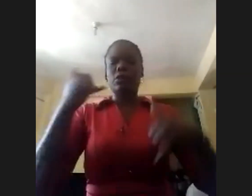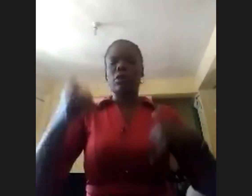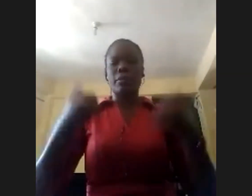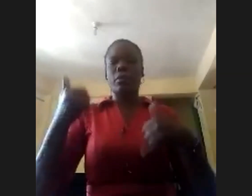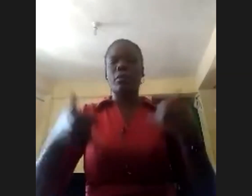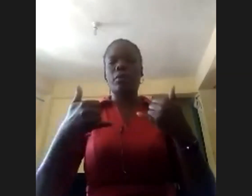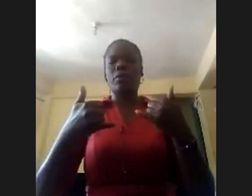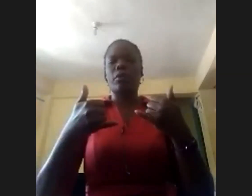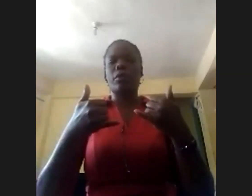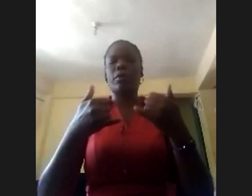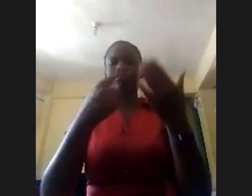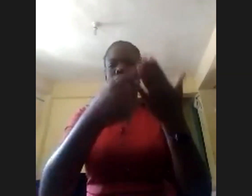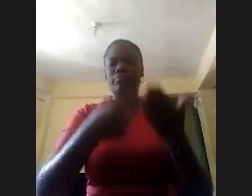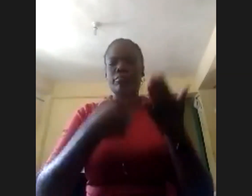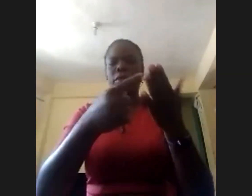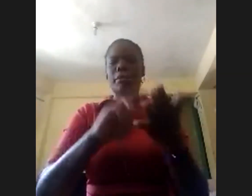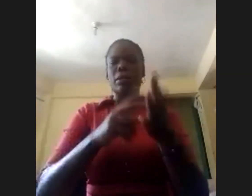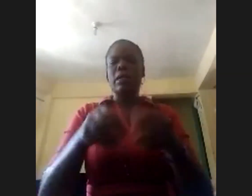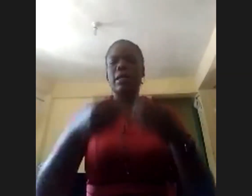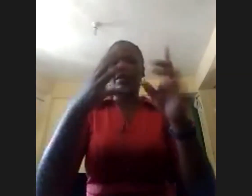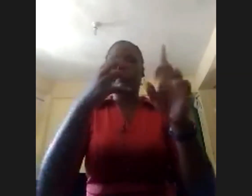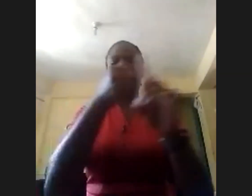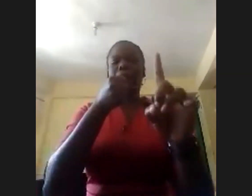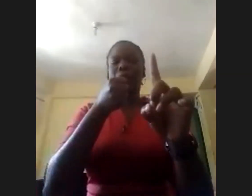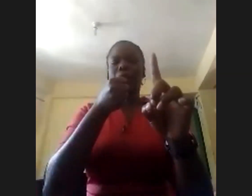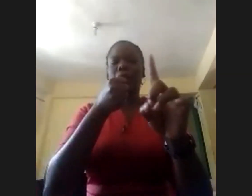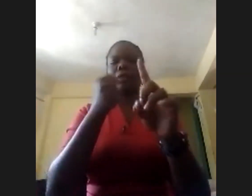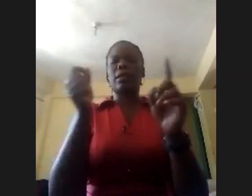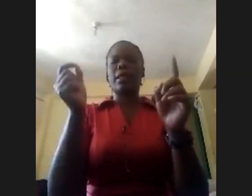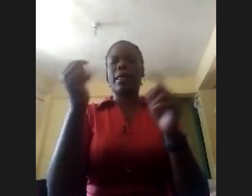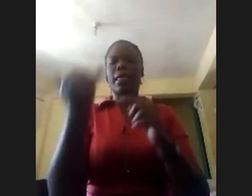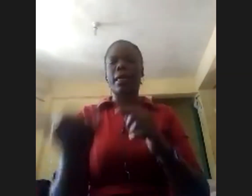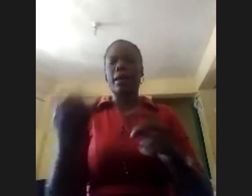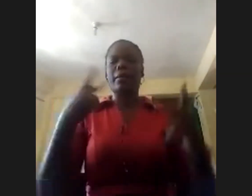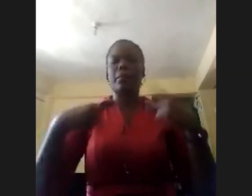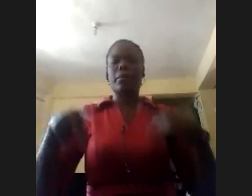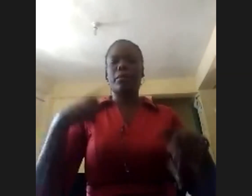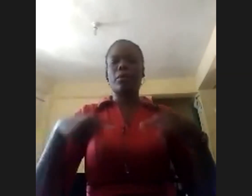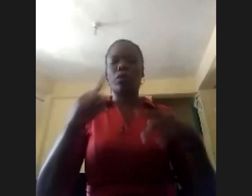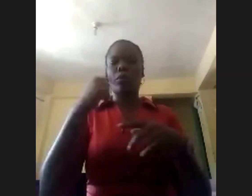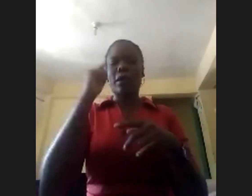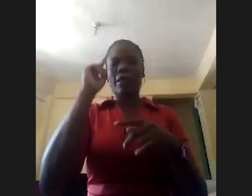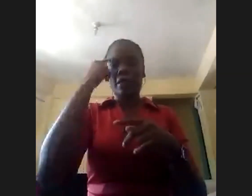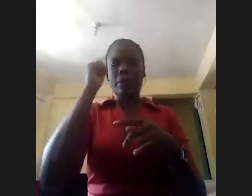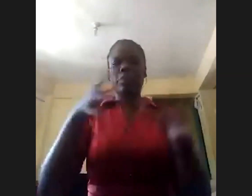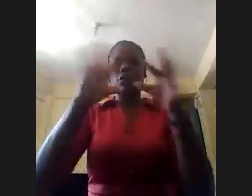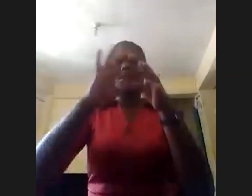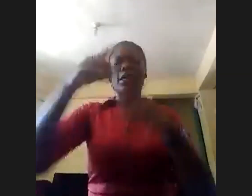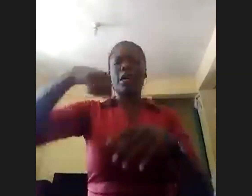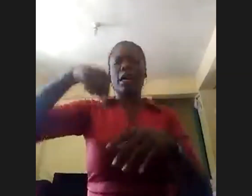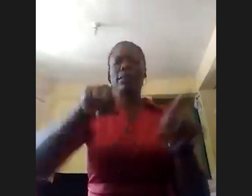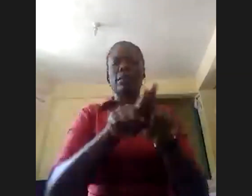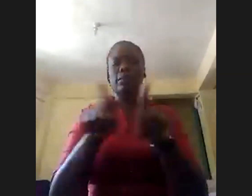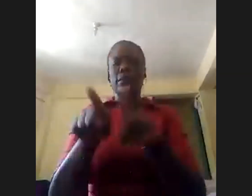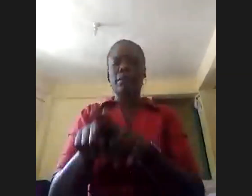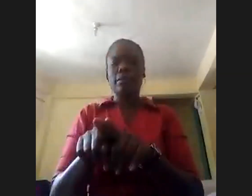good impact among young people who have, I hope they've also joined right now. Yeah.